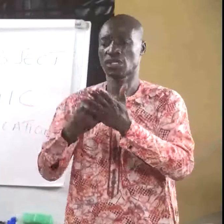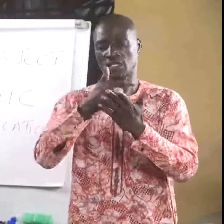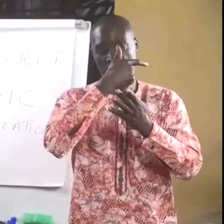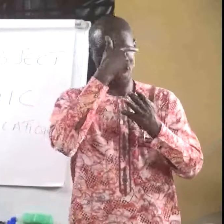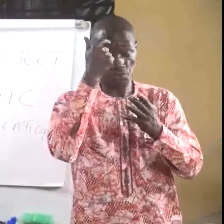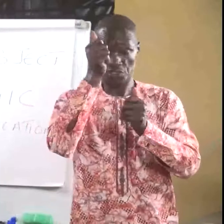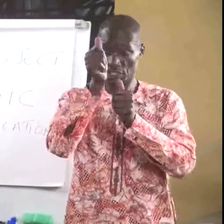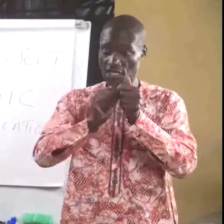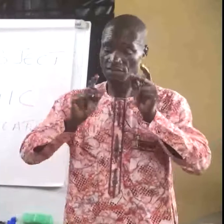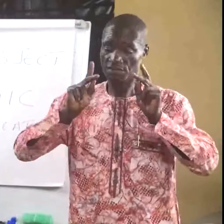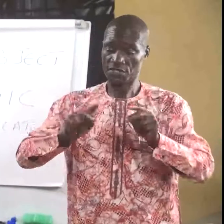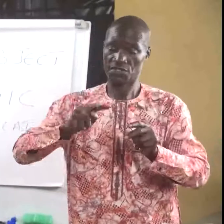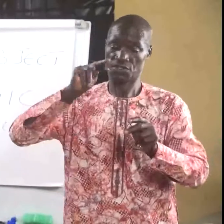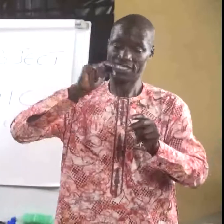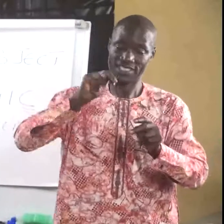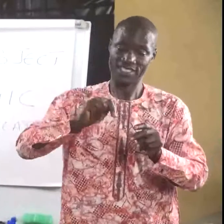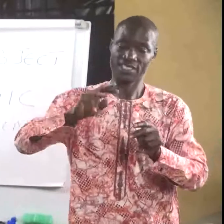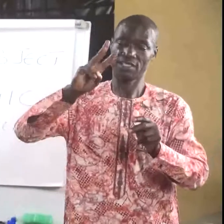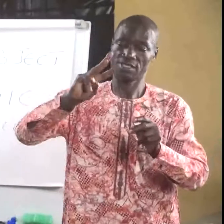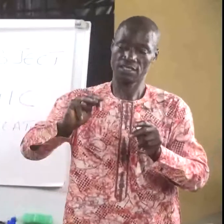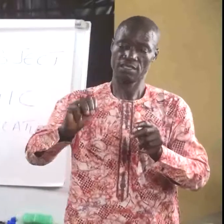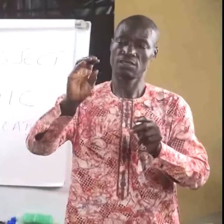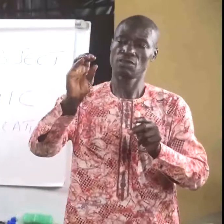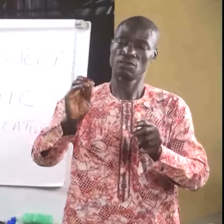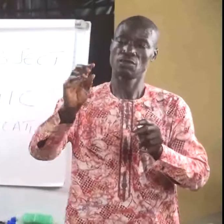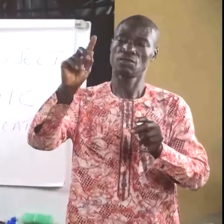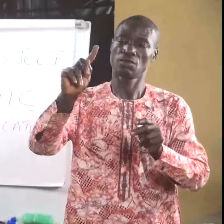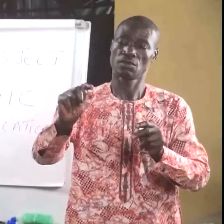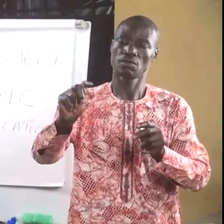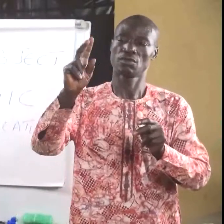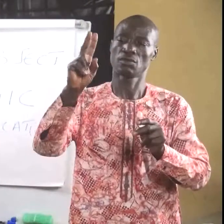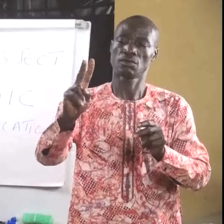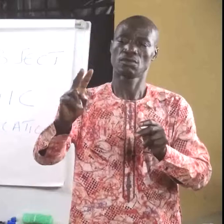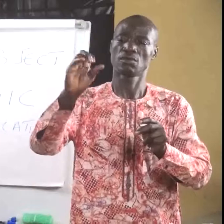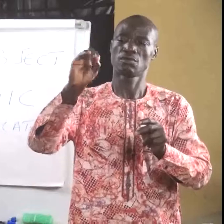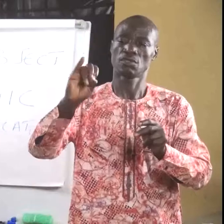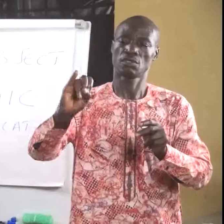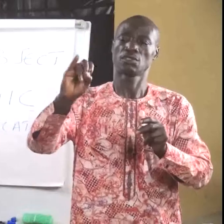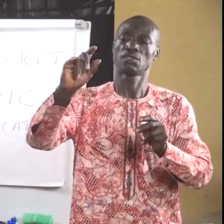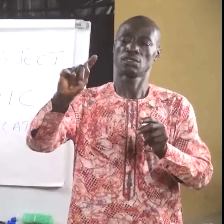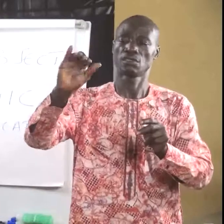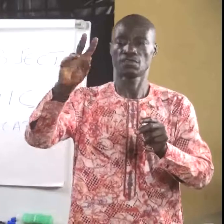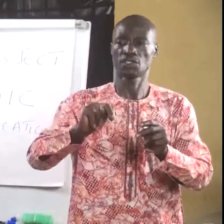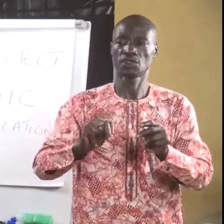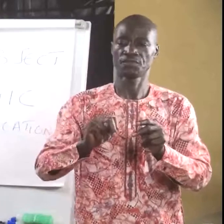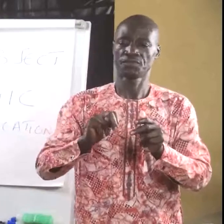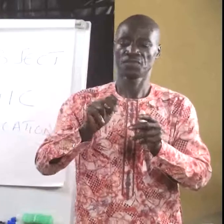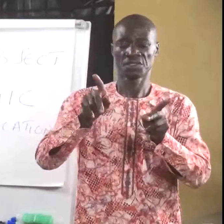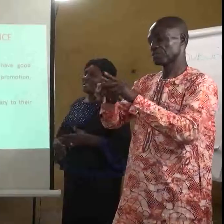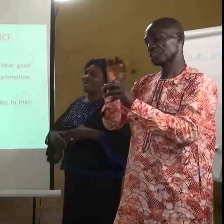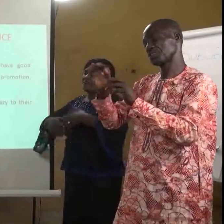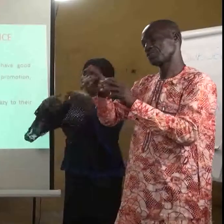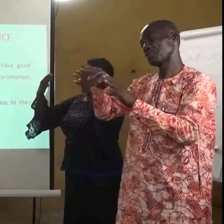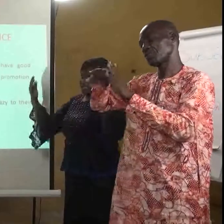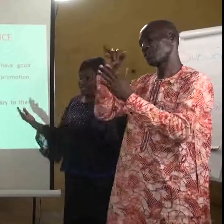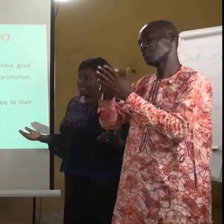being you know needs motivation. But if they find out that even while they are giving their best and